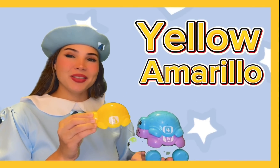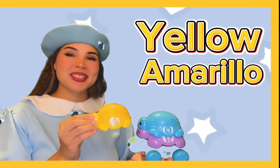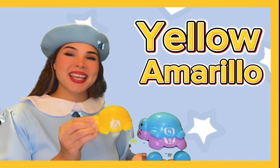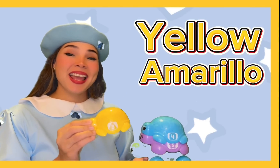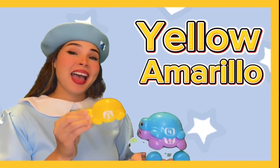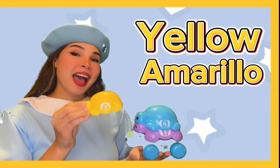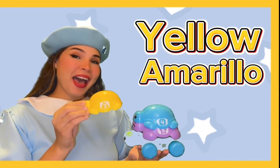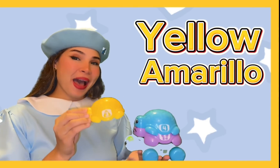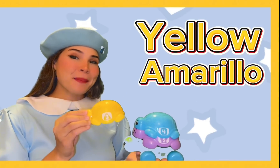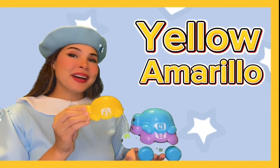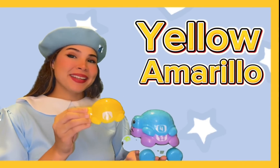say amarillo?